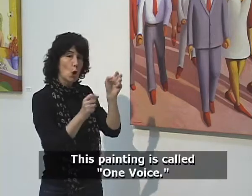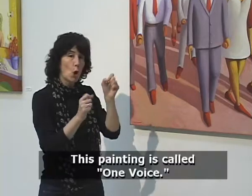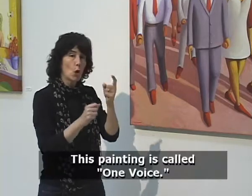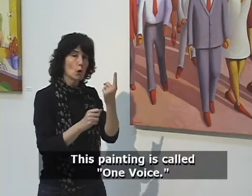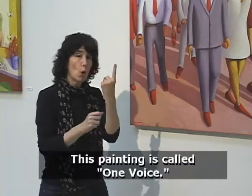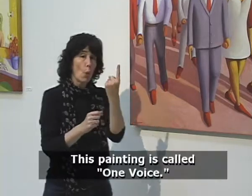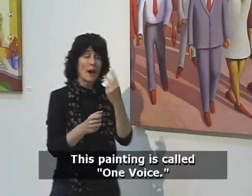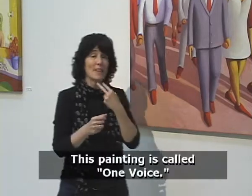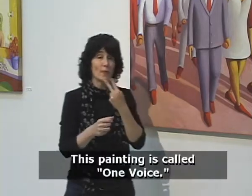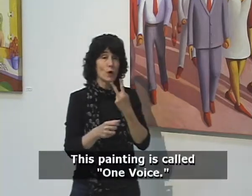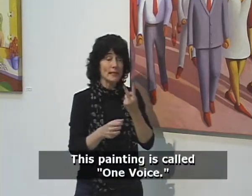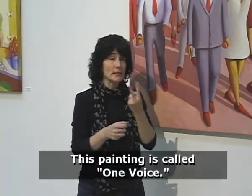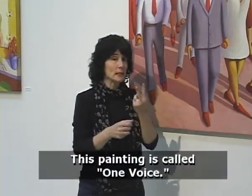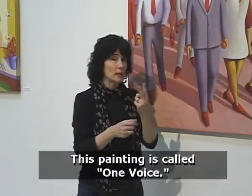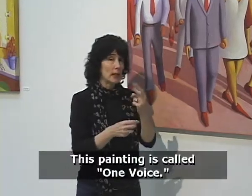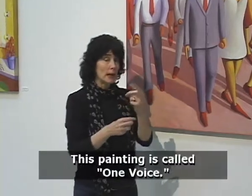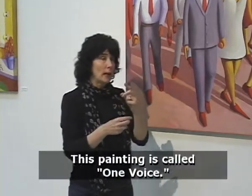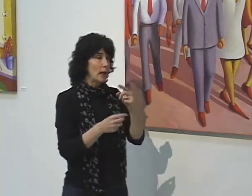This painting is called One Voice.